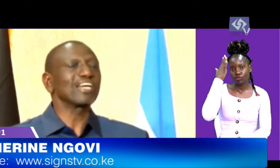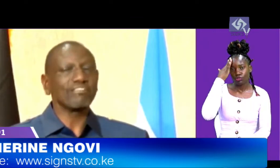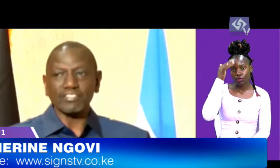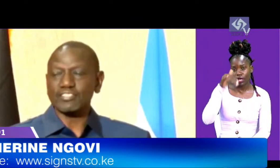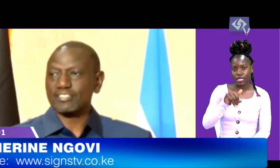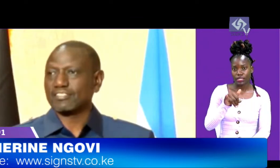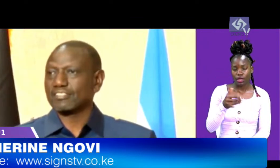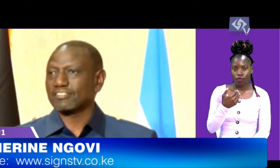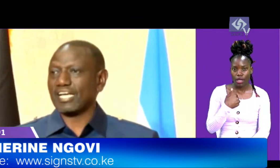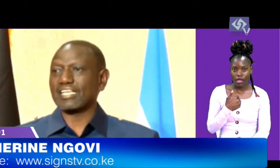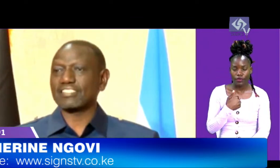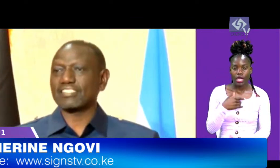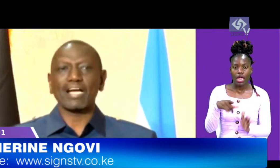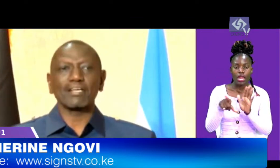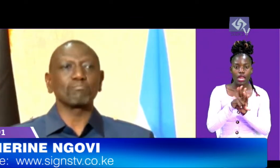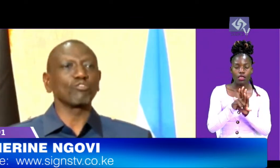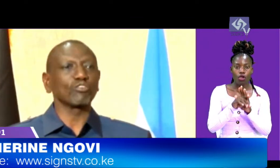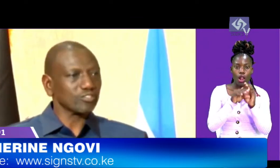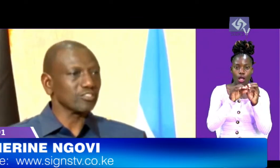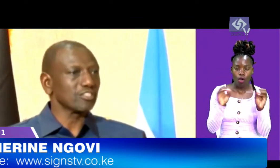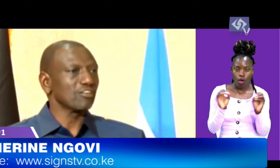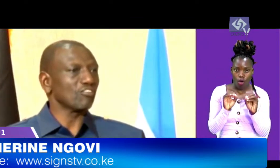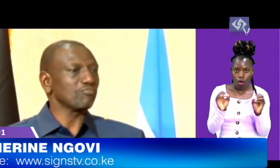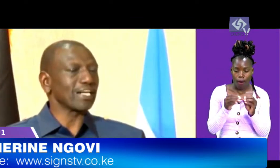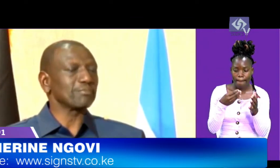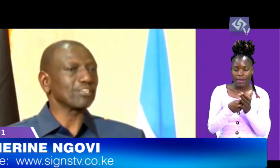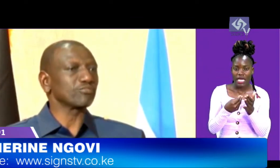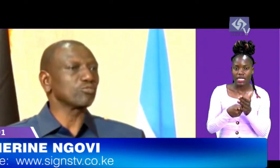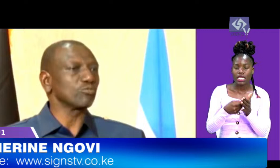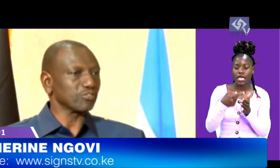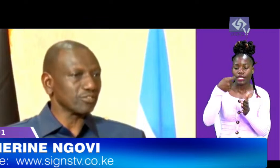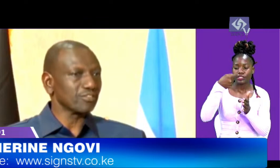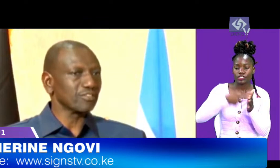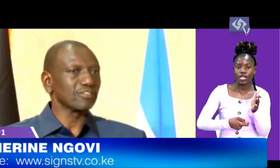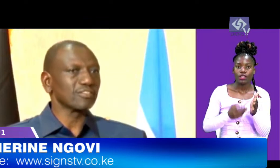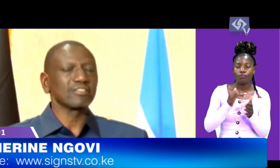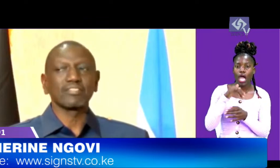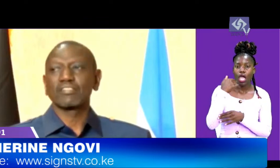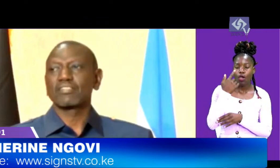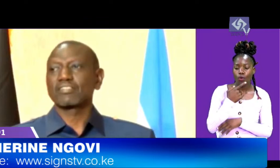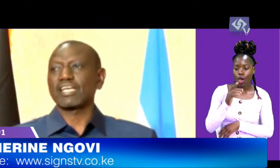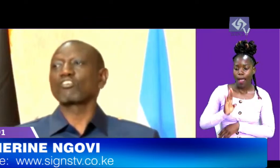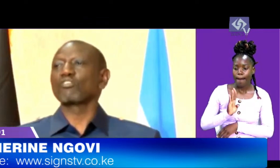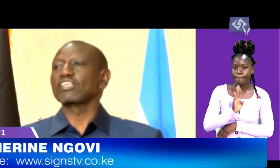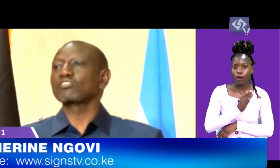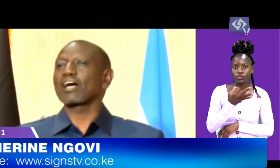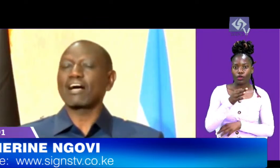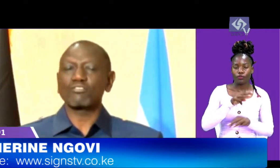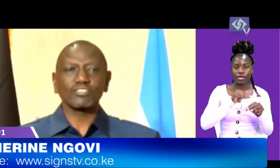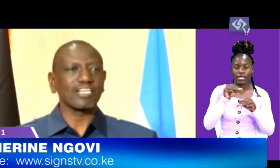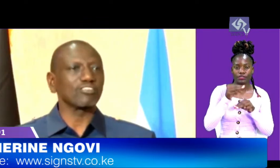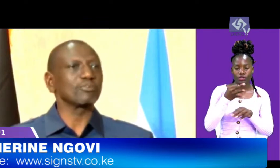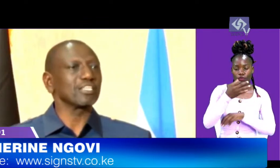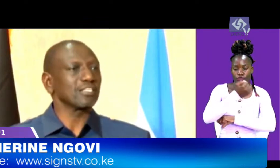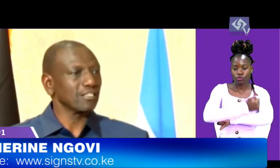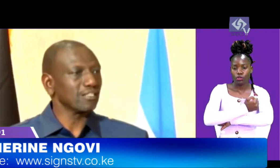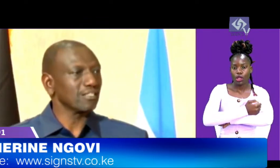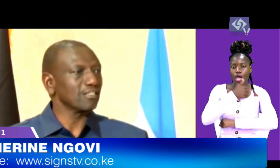are illegal levies charged by boards of management of schools that go into accounts that